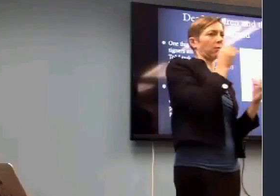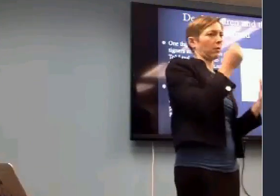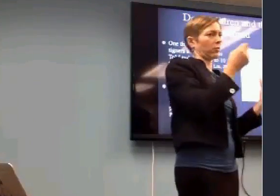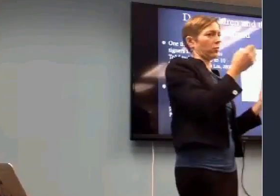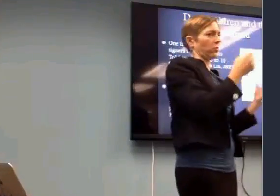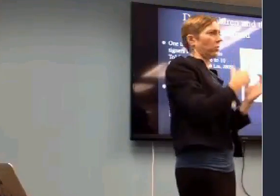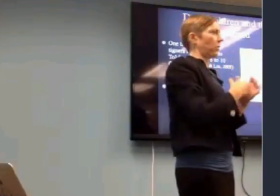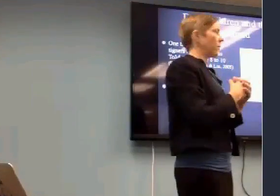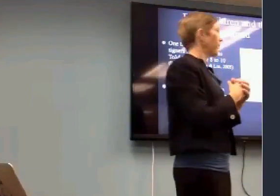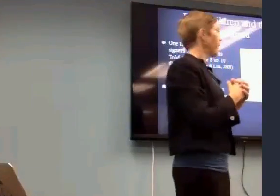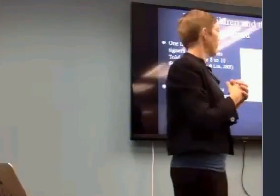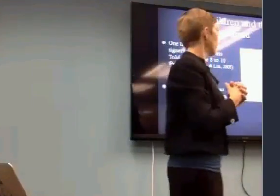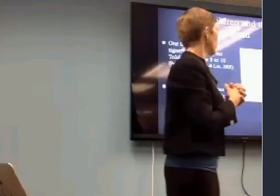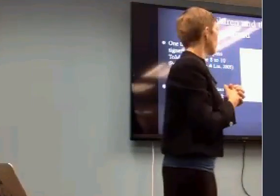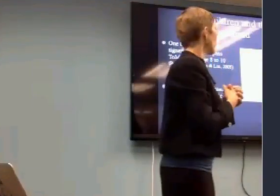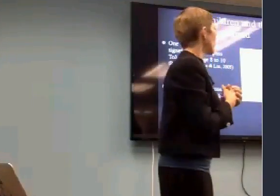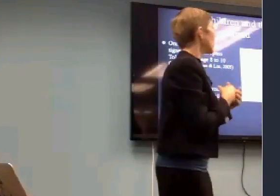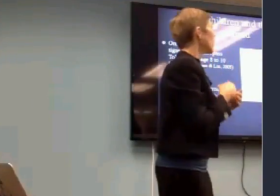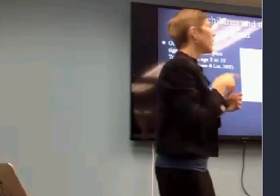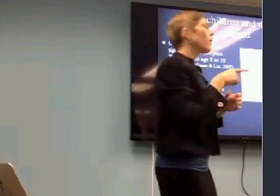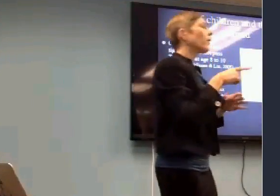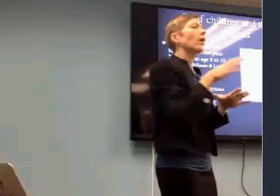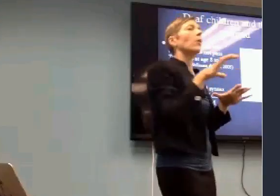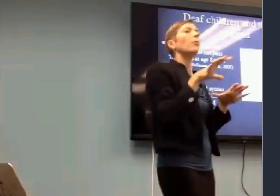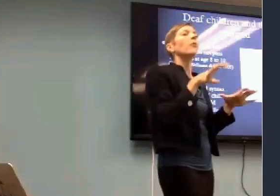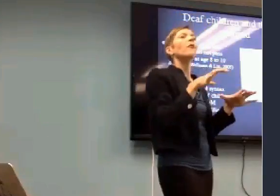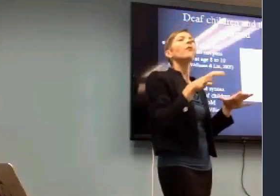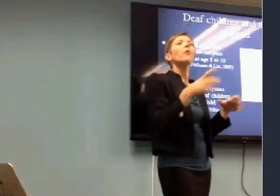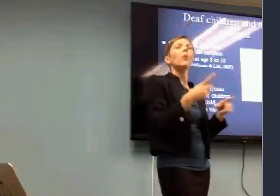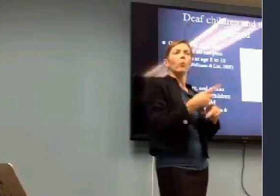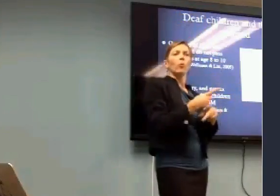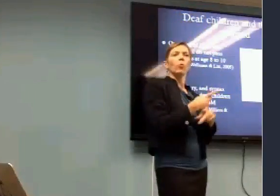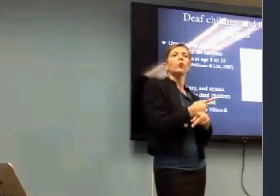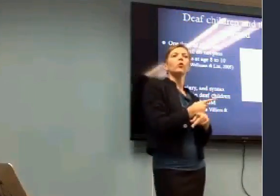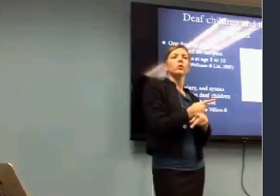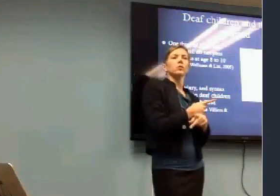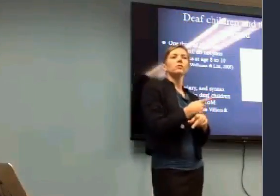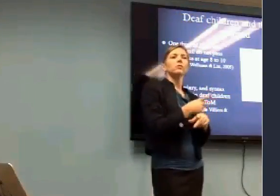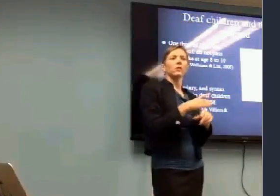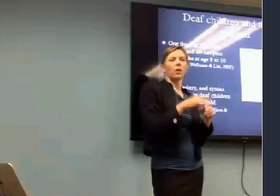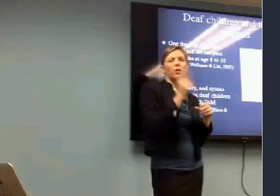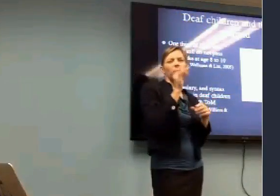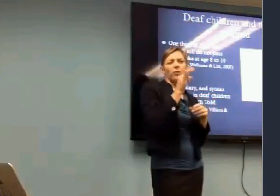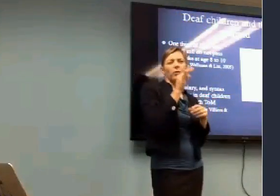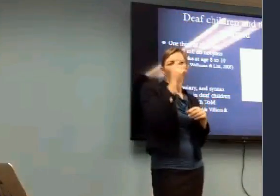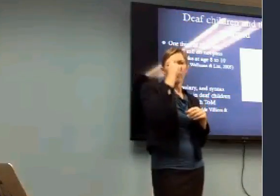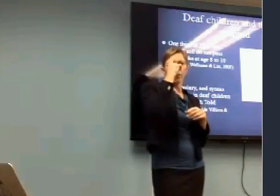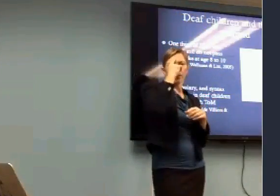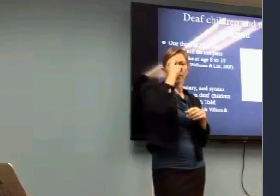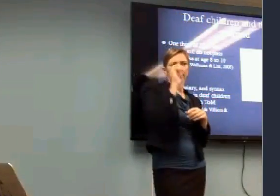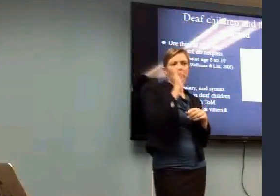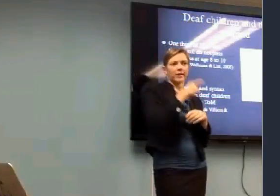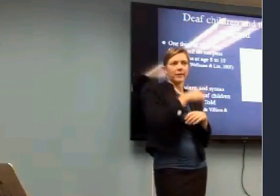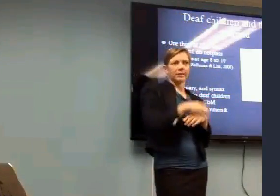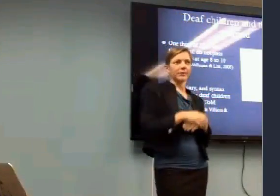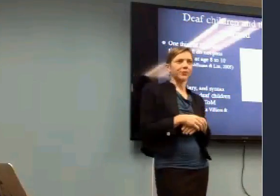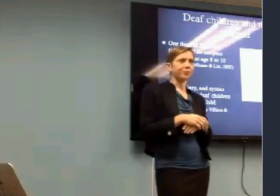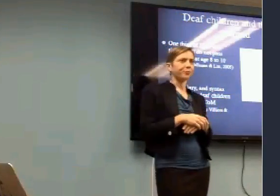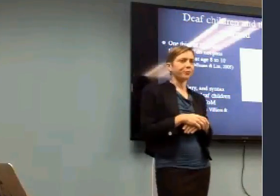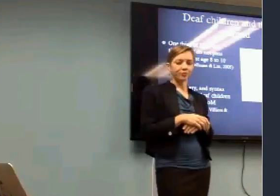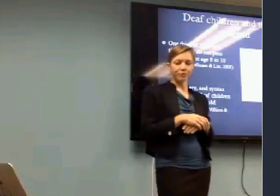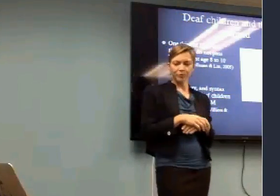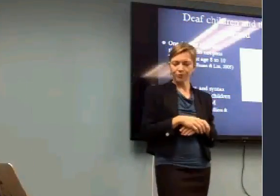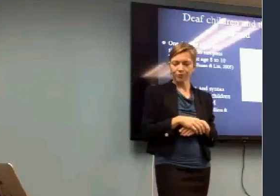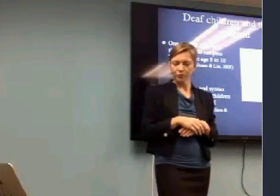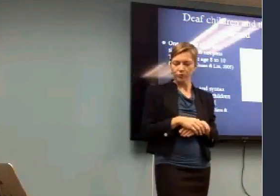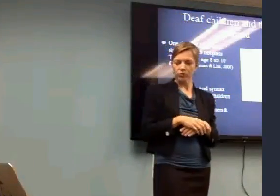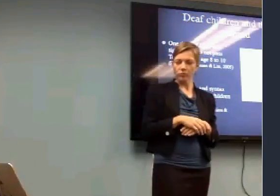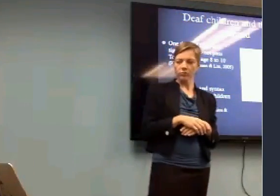exposed to spoken language, not any sign language. And that's the bar on the right. They perform